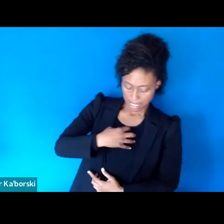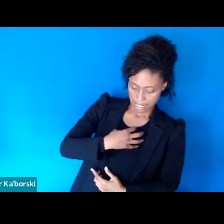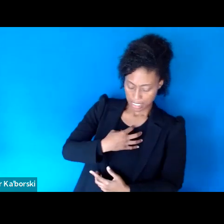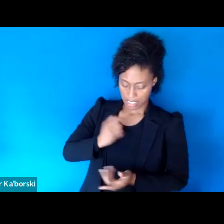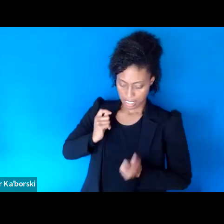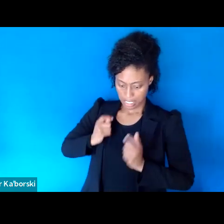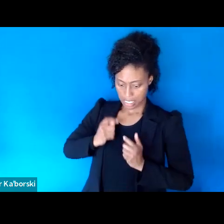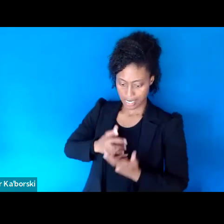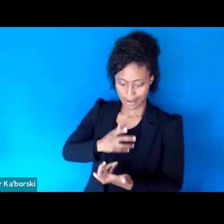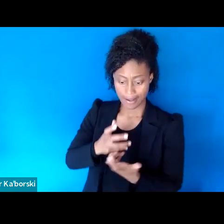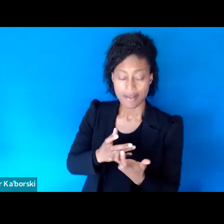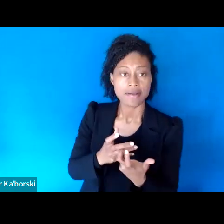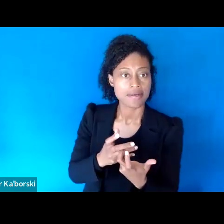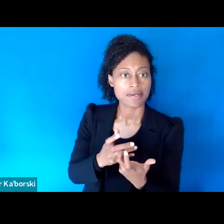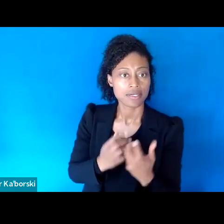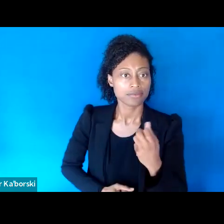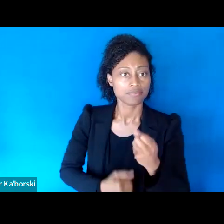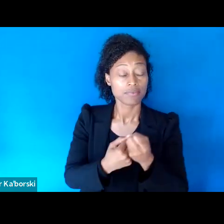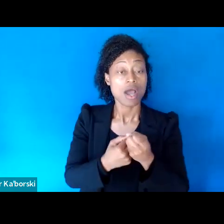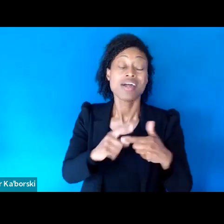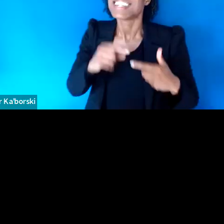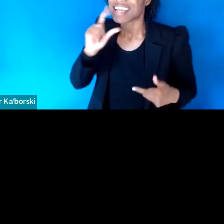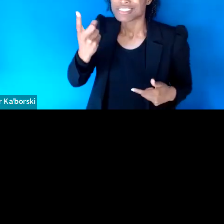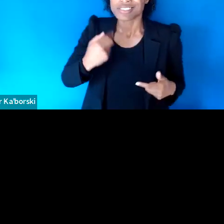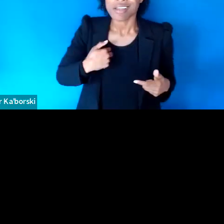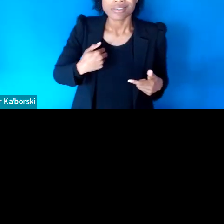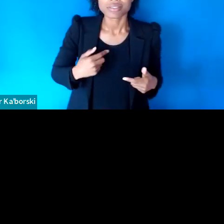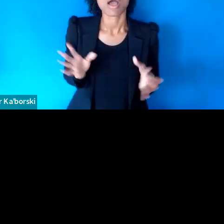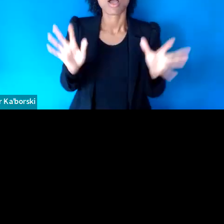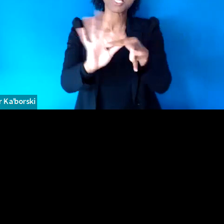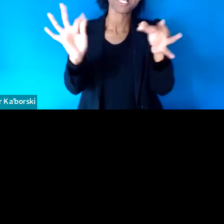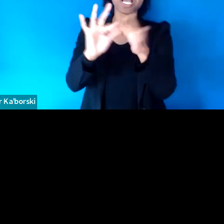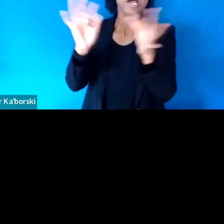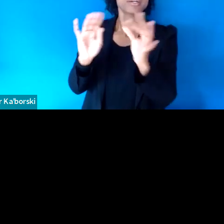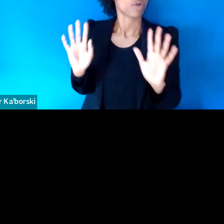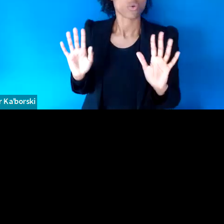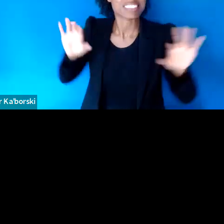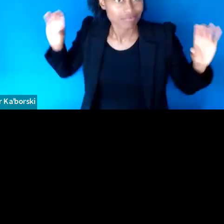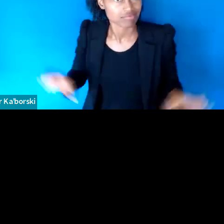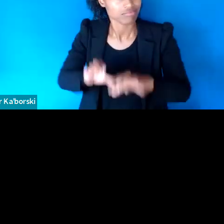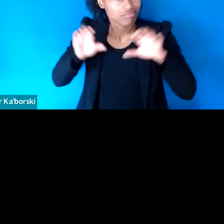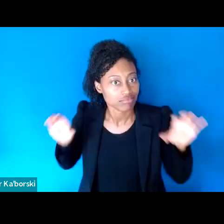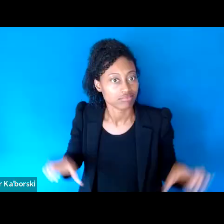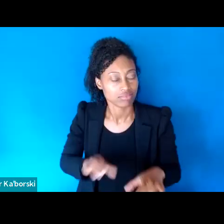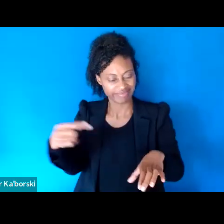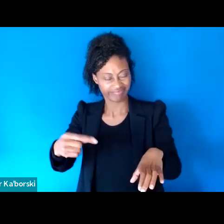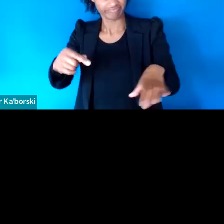not just lend your voice, but lend a body. One of the things that we've done is our